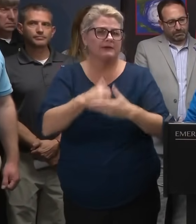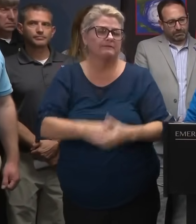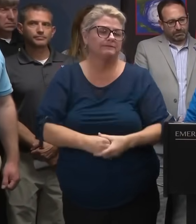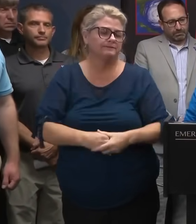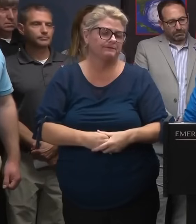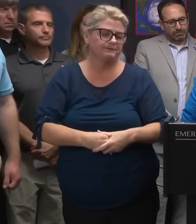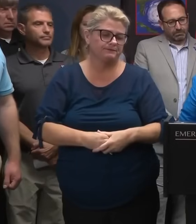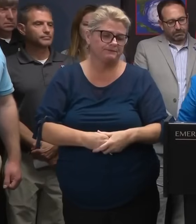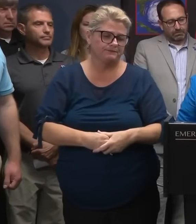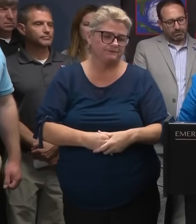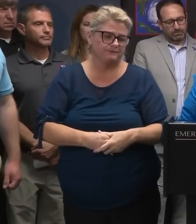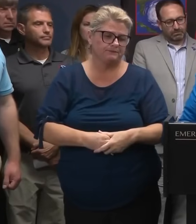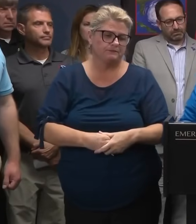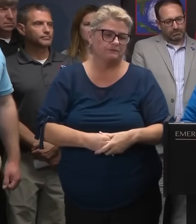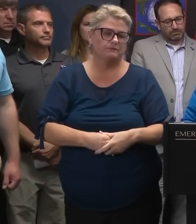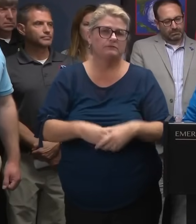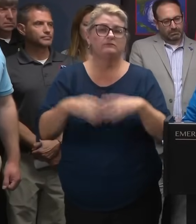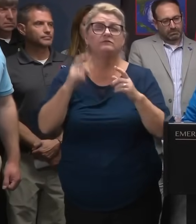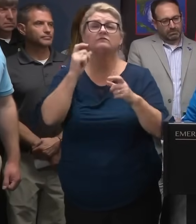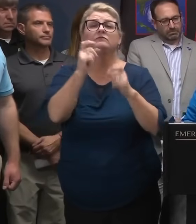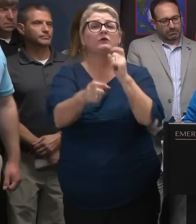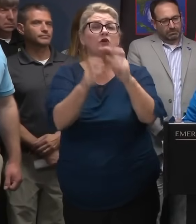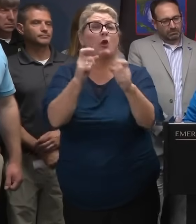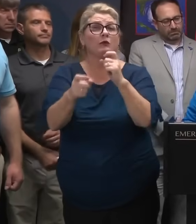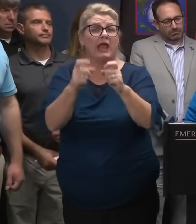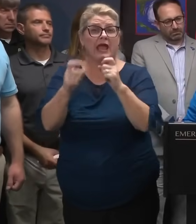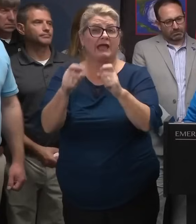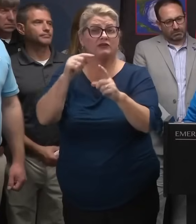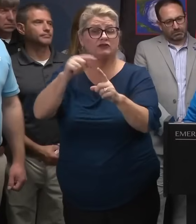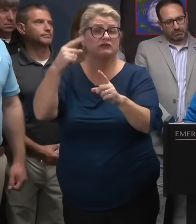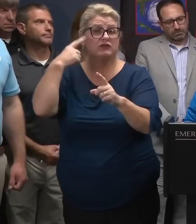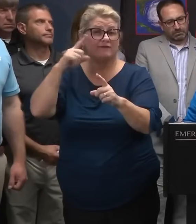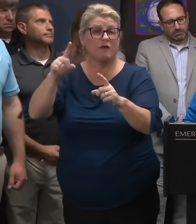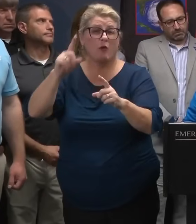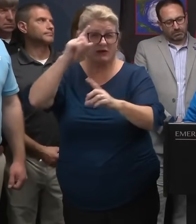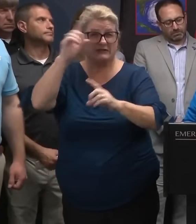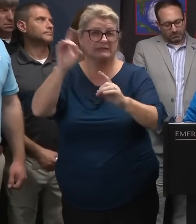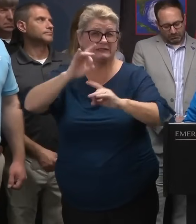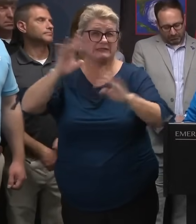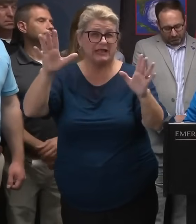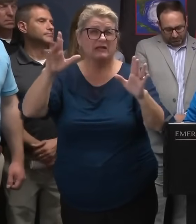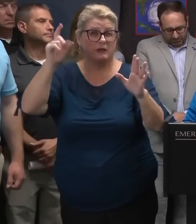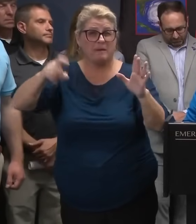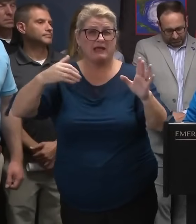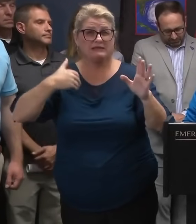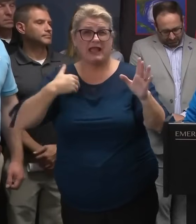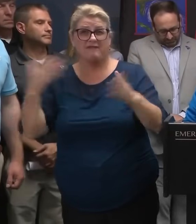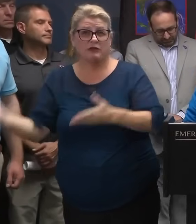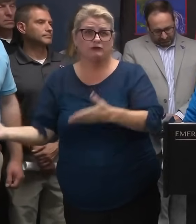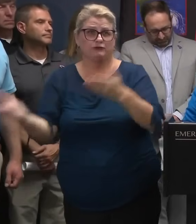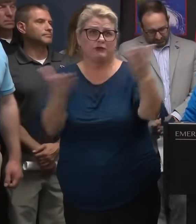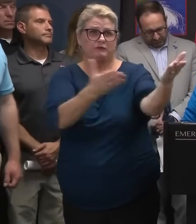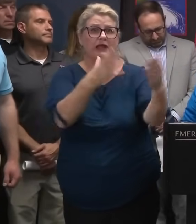Carolina. Because donations of products for disaster relief require transportation and